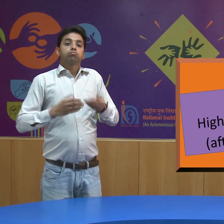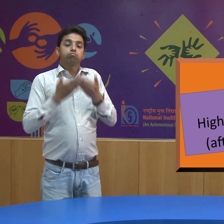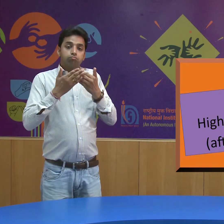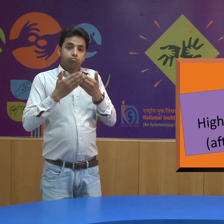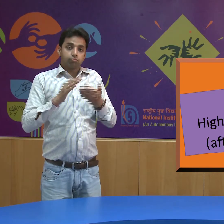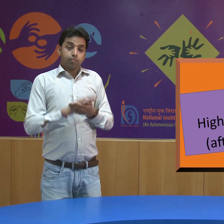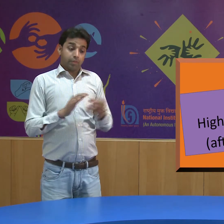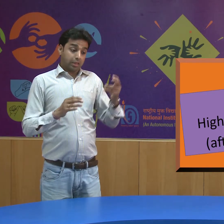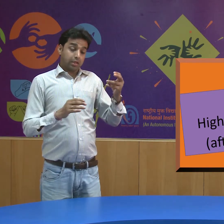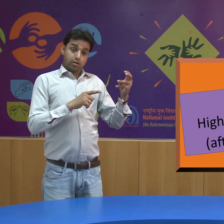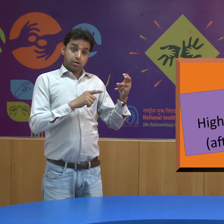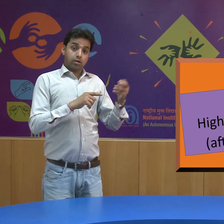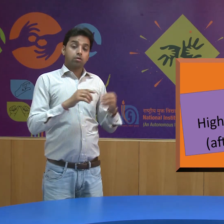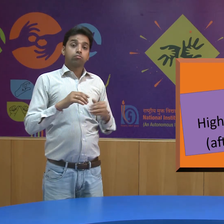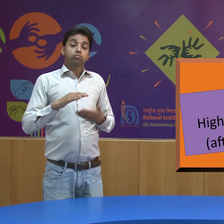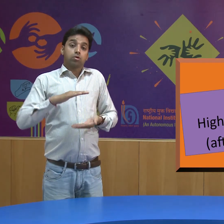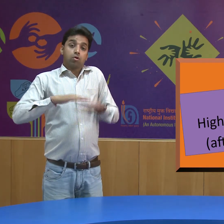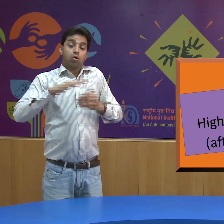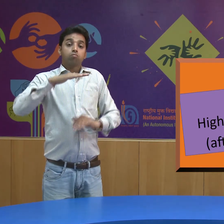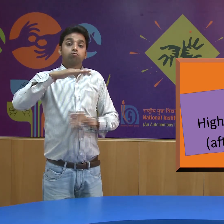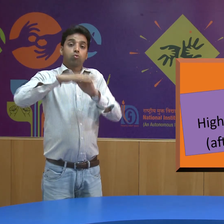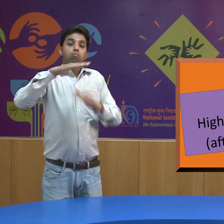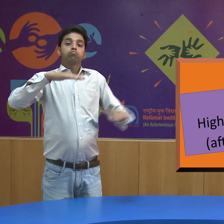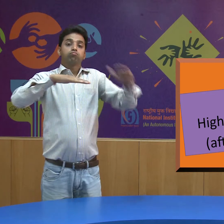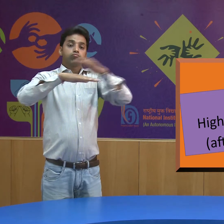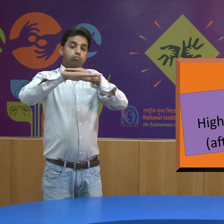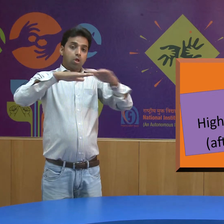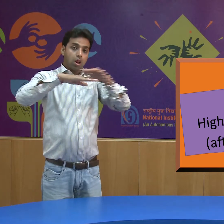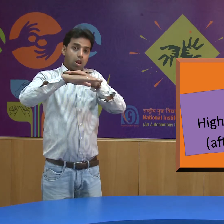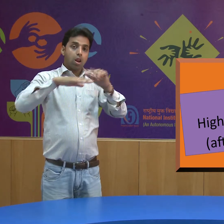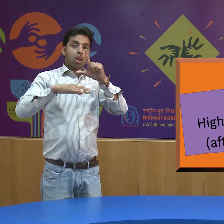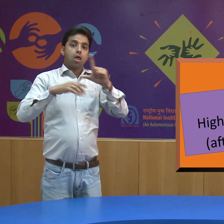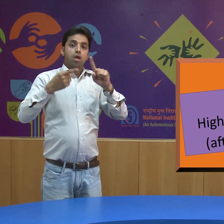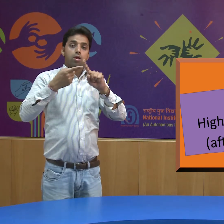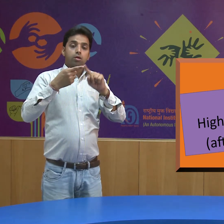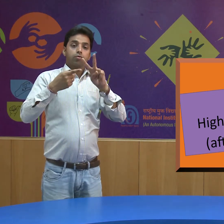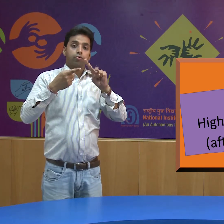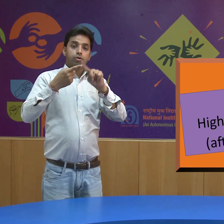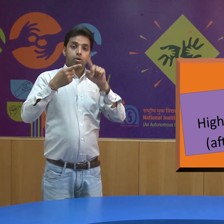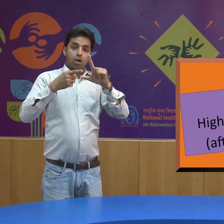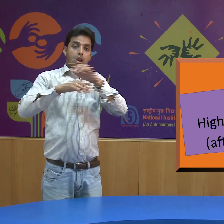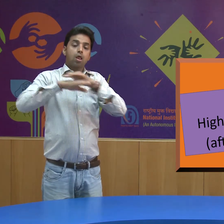The third and the topmost level of education is the higher education.